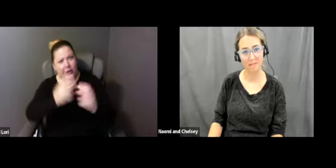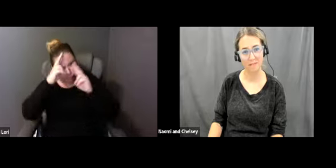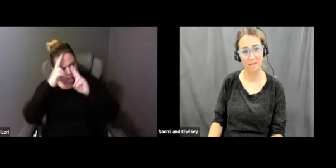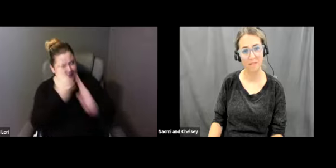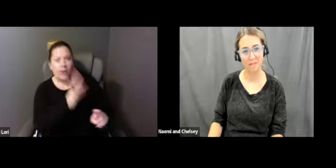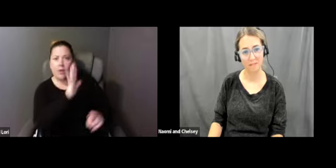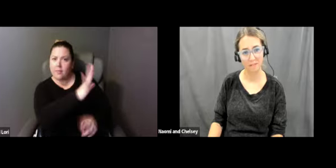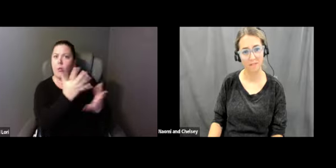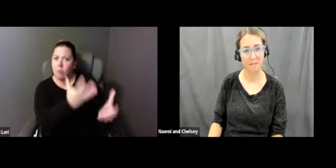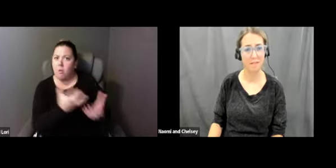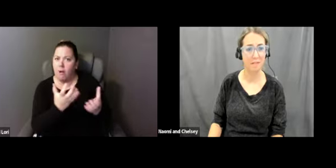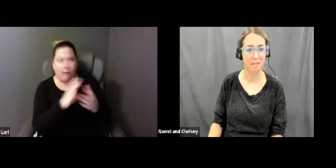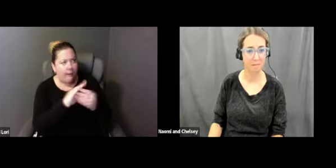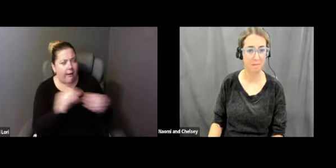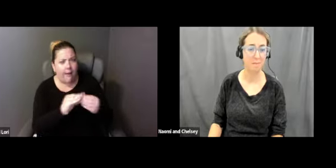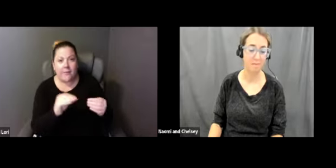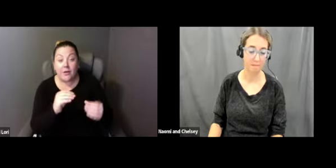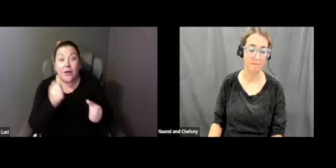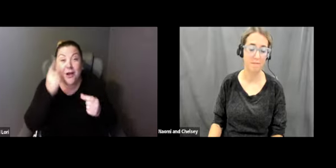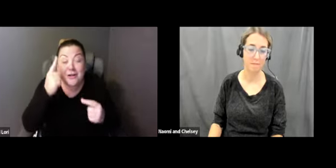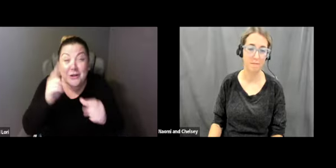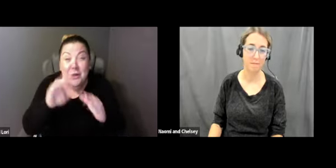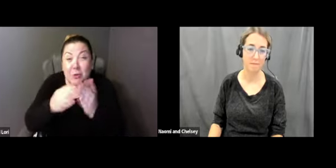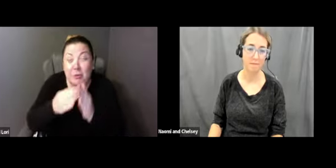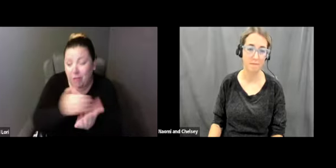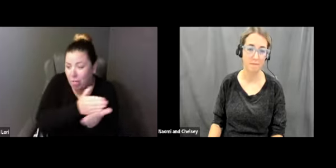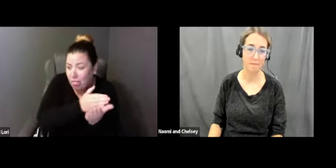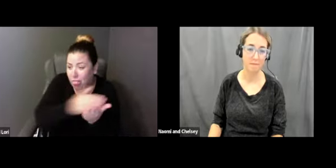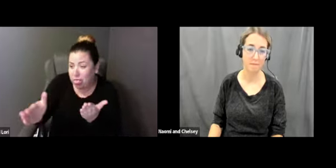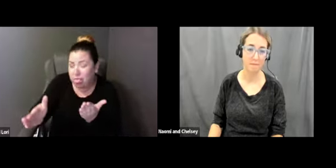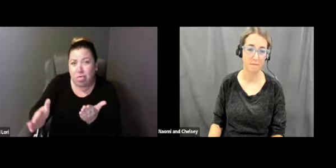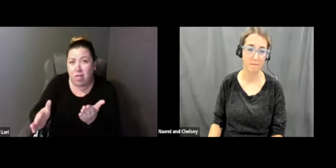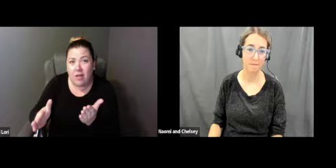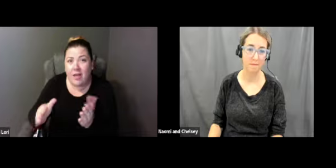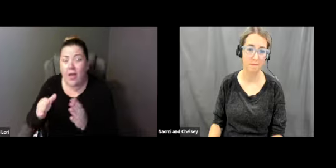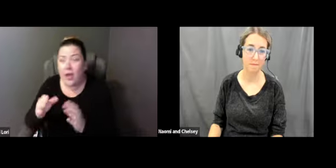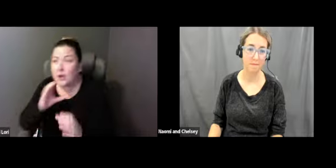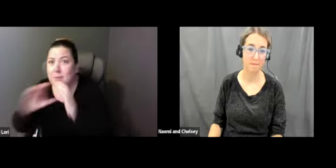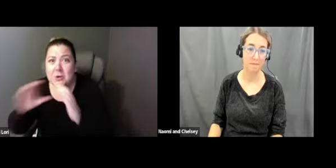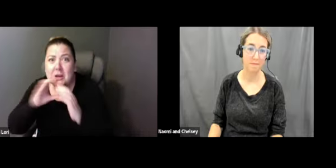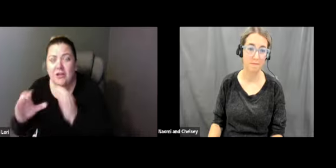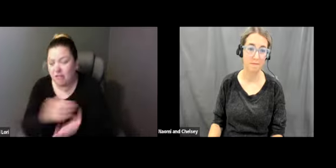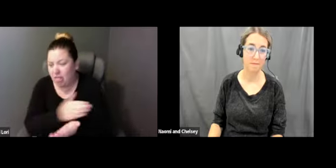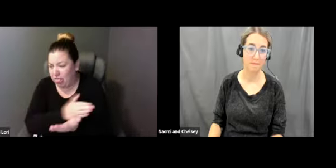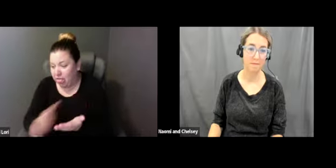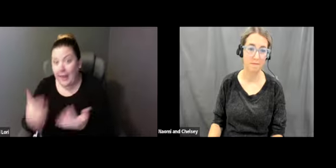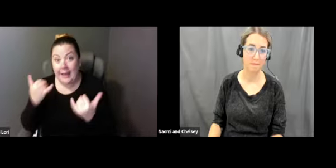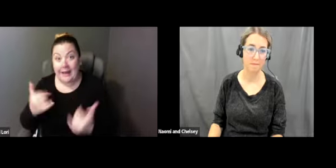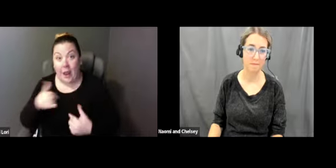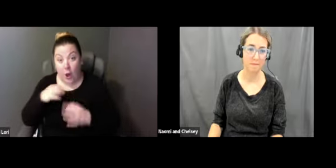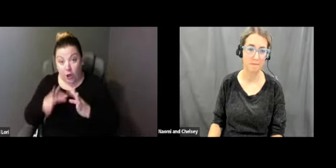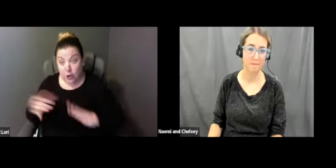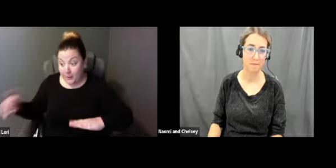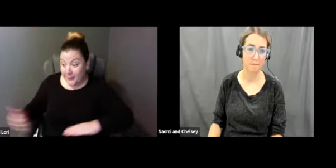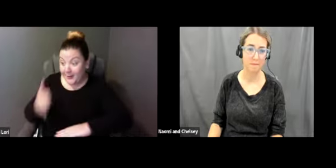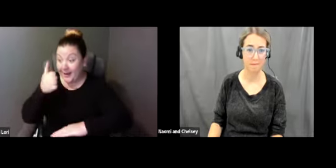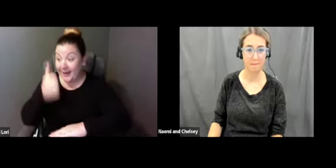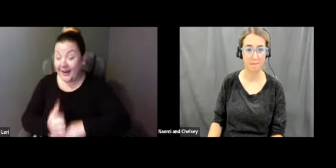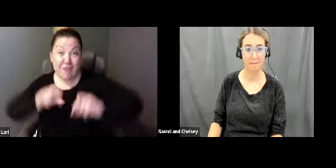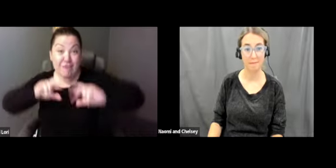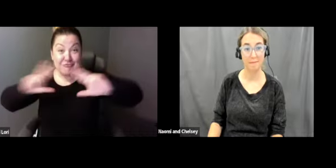to say, right? If you think about a marginalized community, they're alienated from accessing communication. And now you have this interpreter who's there to